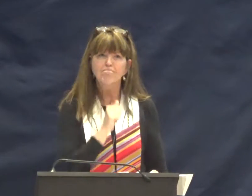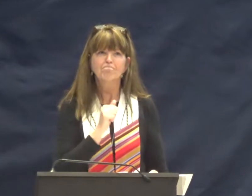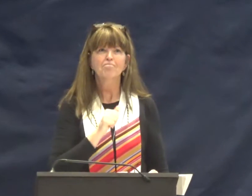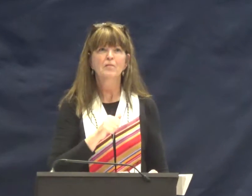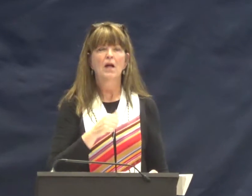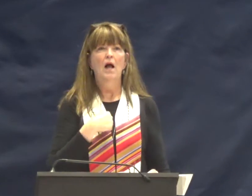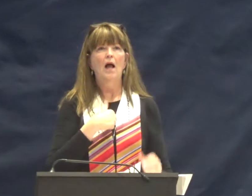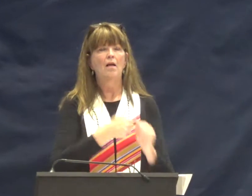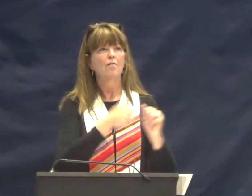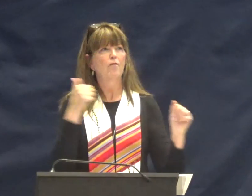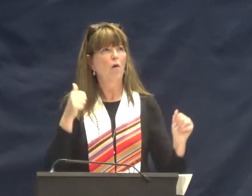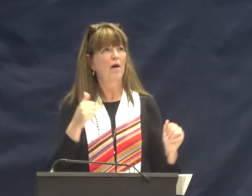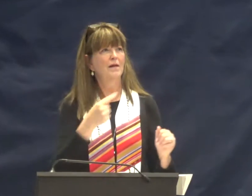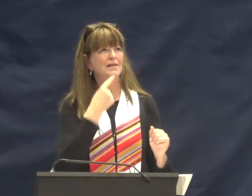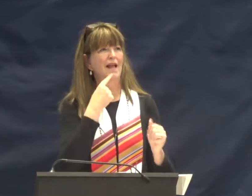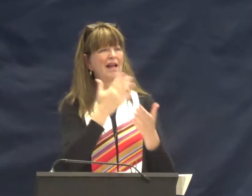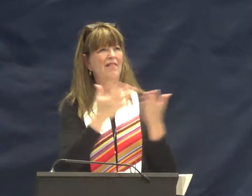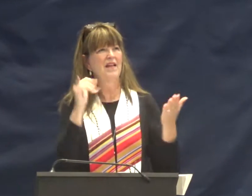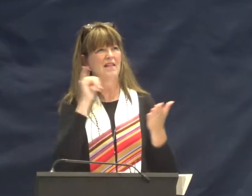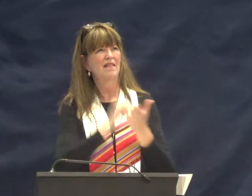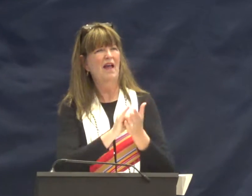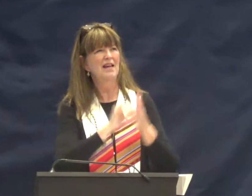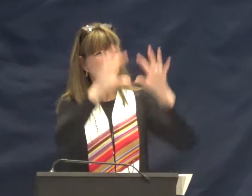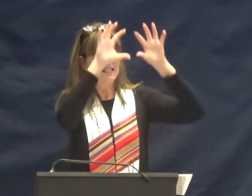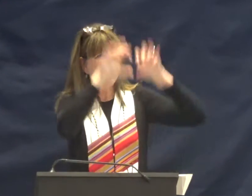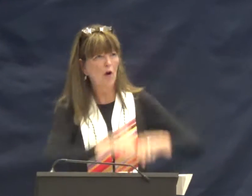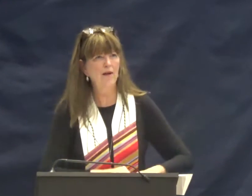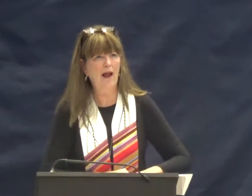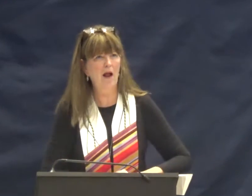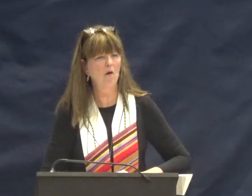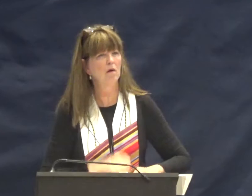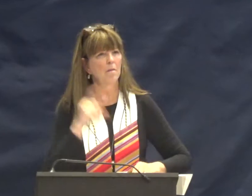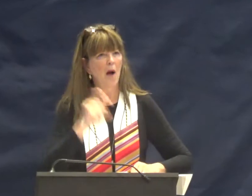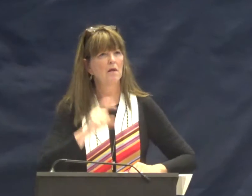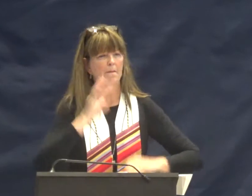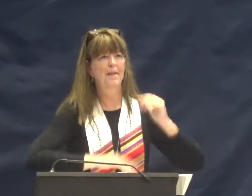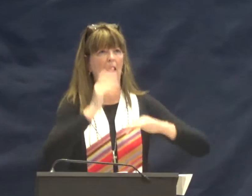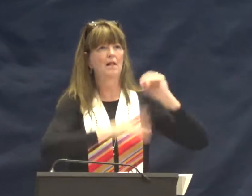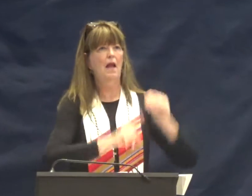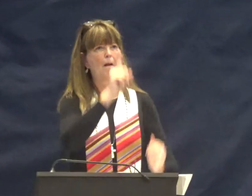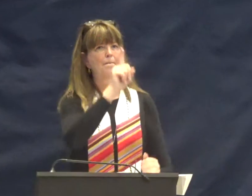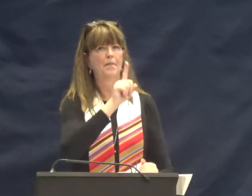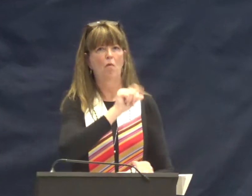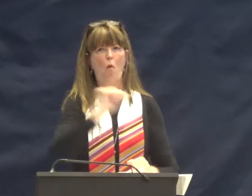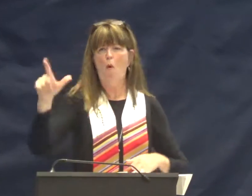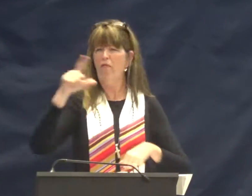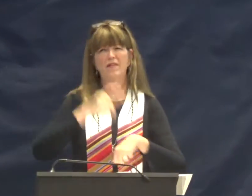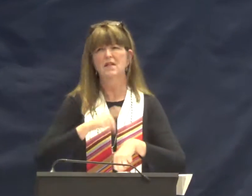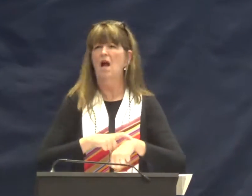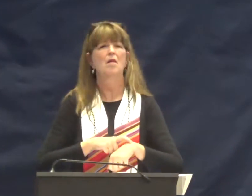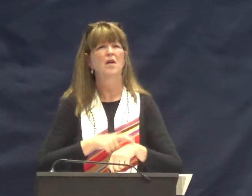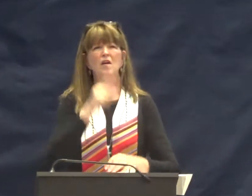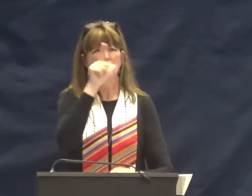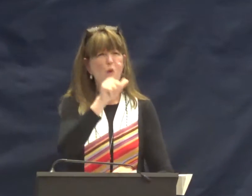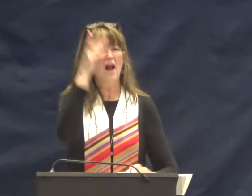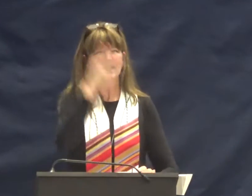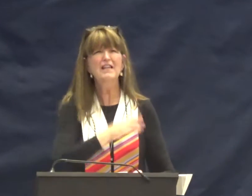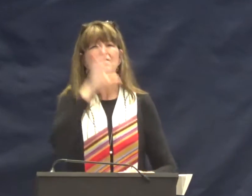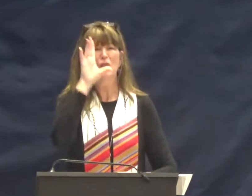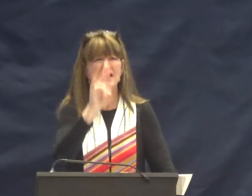You know, we will try to avoid being impatient and instead become patient. Instead of tearing down, we will try to build